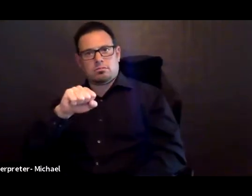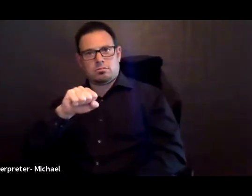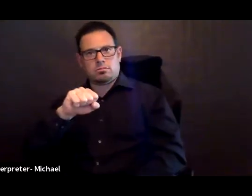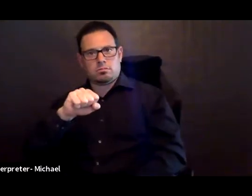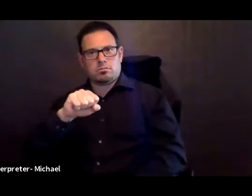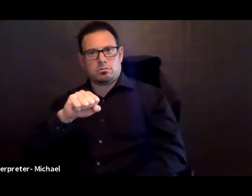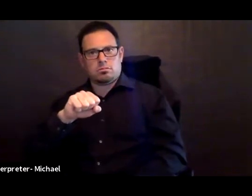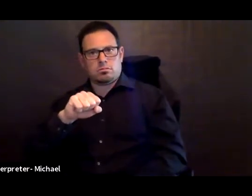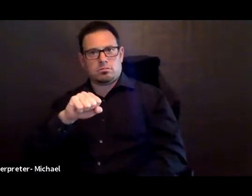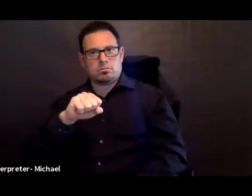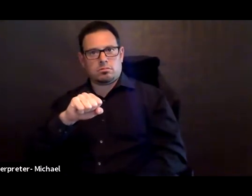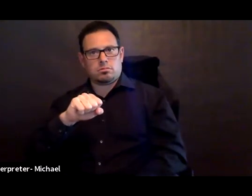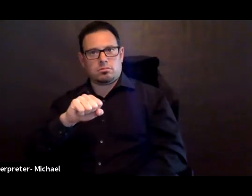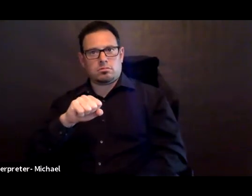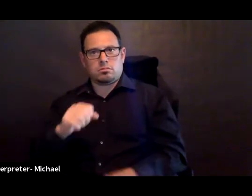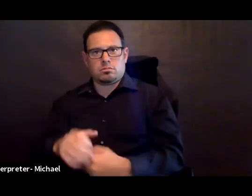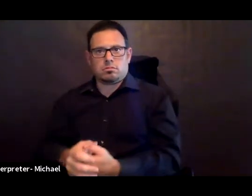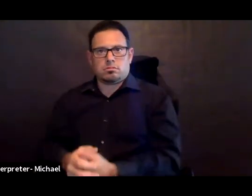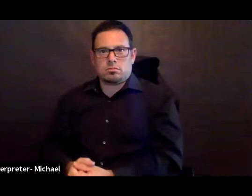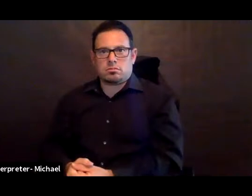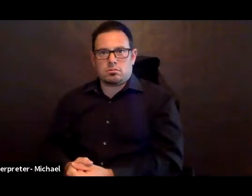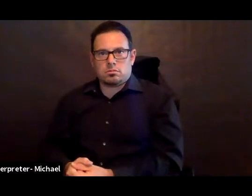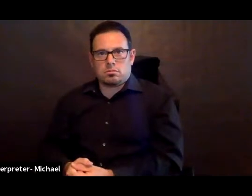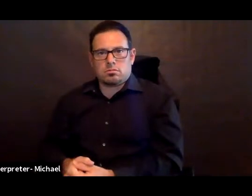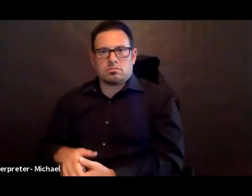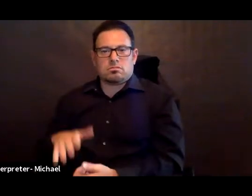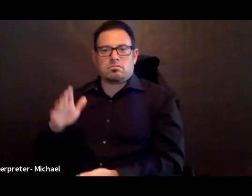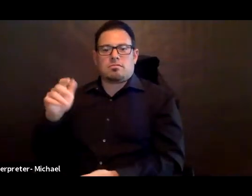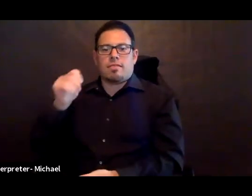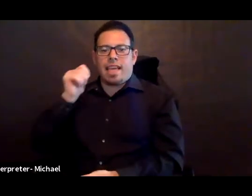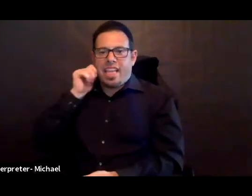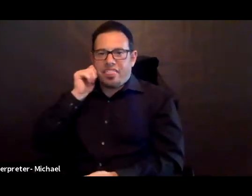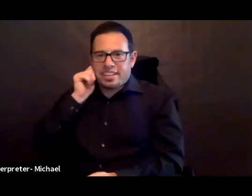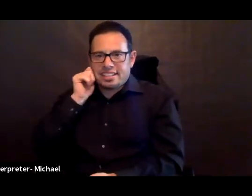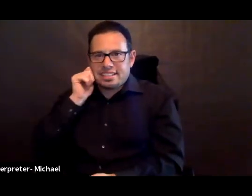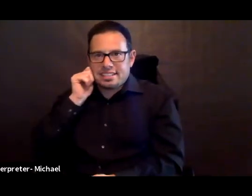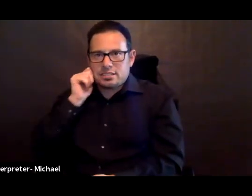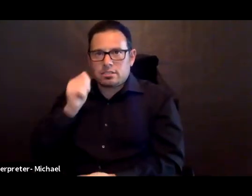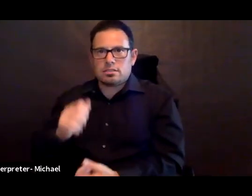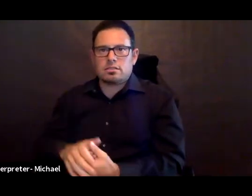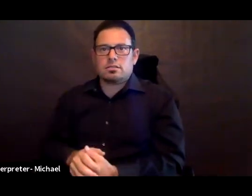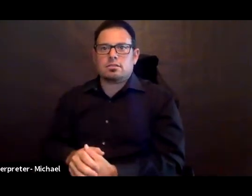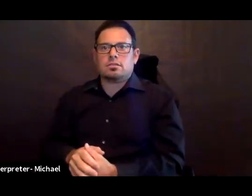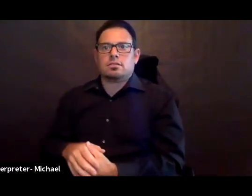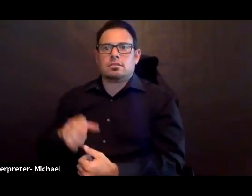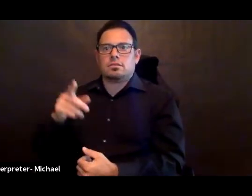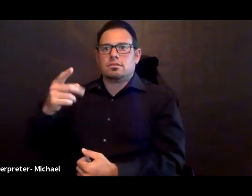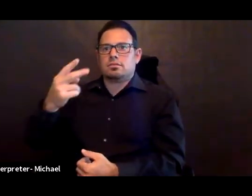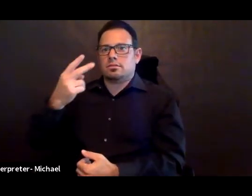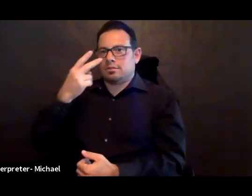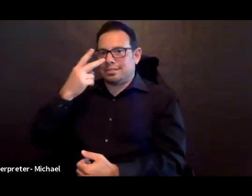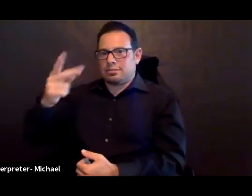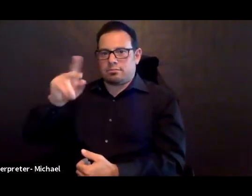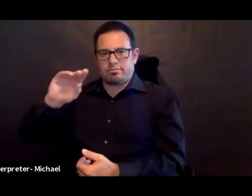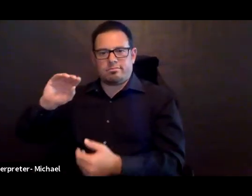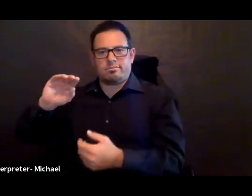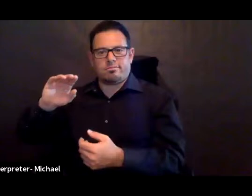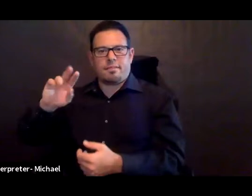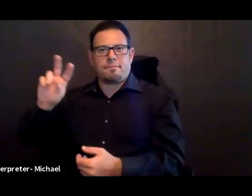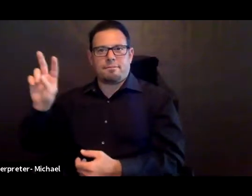at whether or not a variant was identified, we look at age groups, underlying health